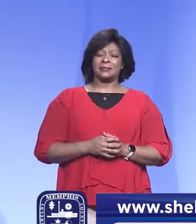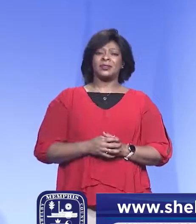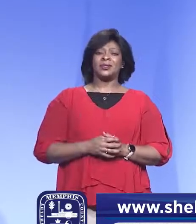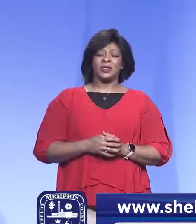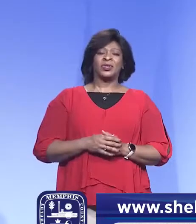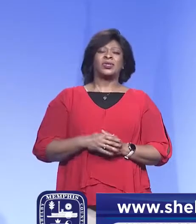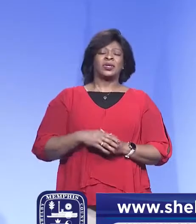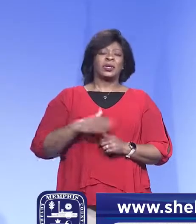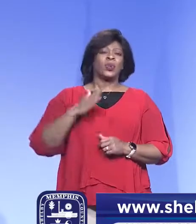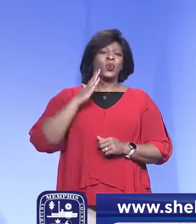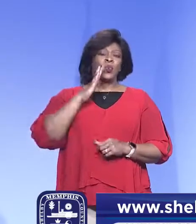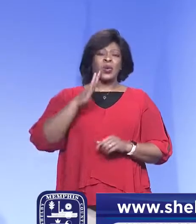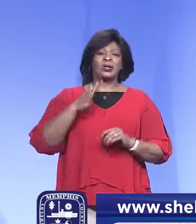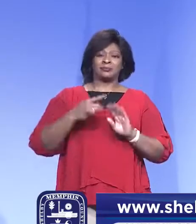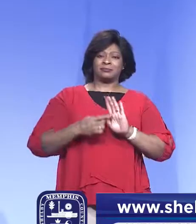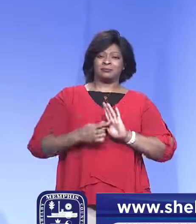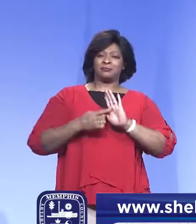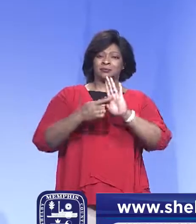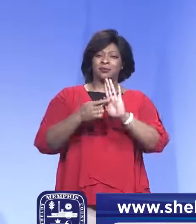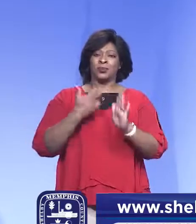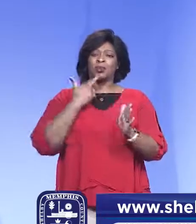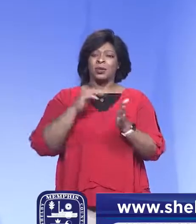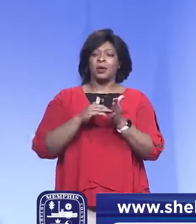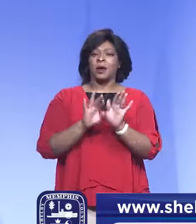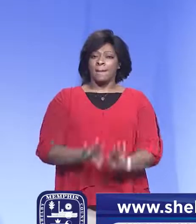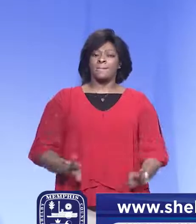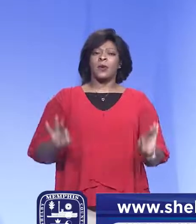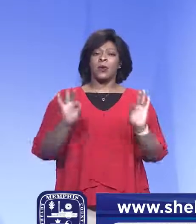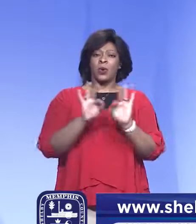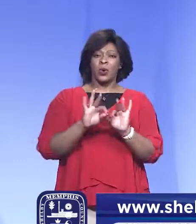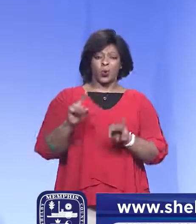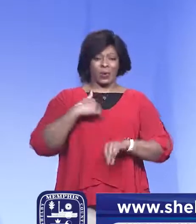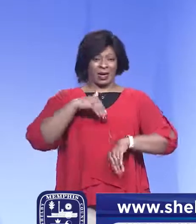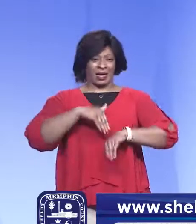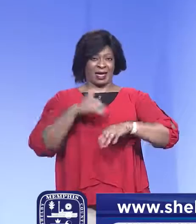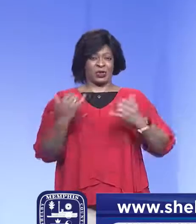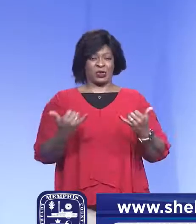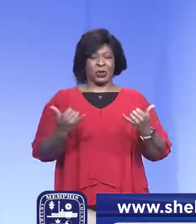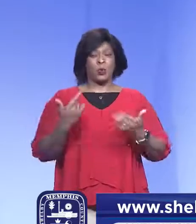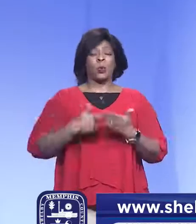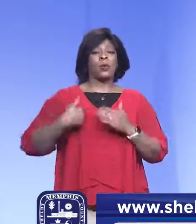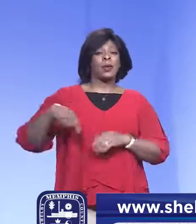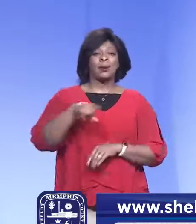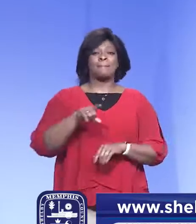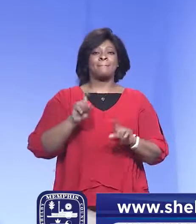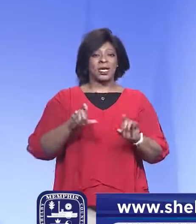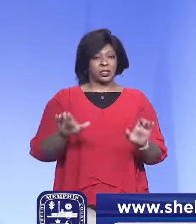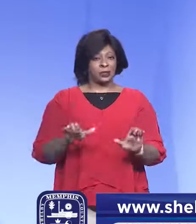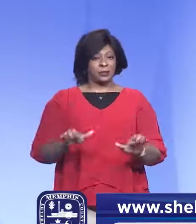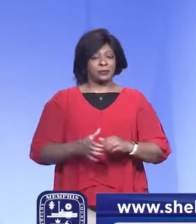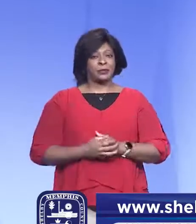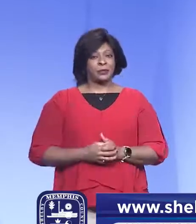reiterates the importance of where we are and what we must do.